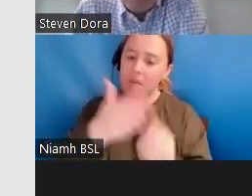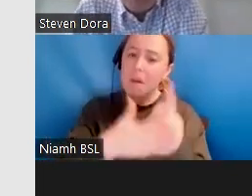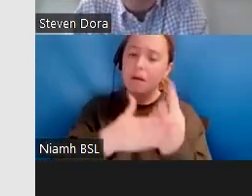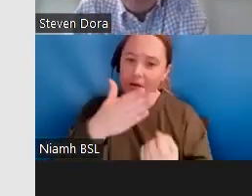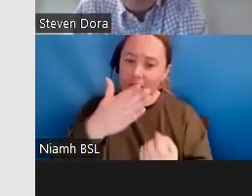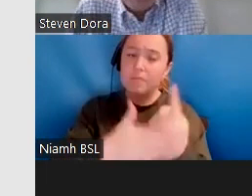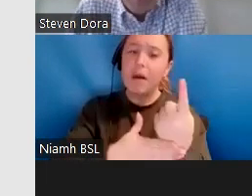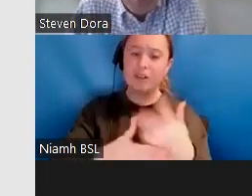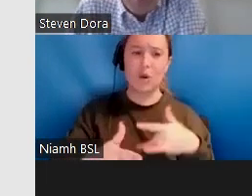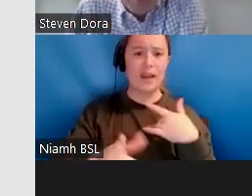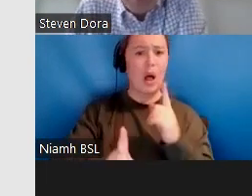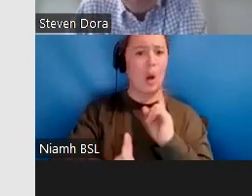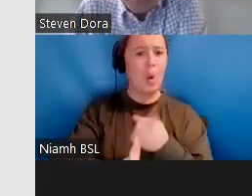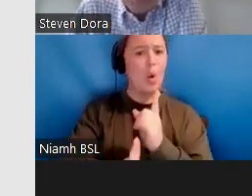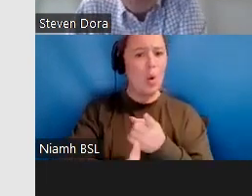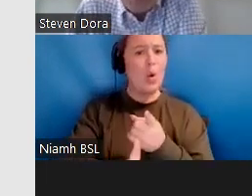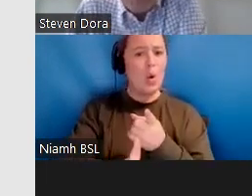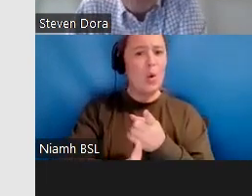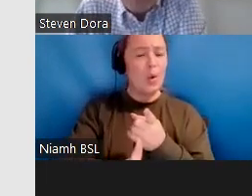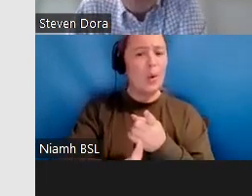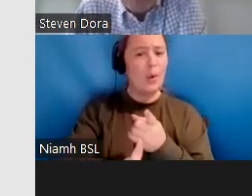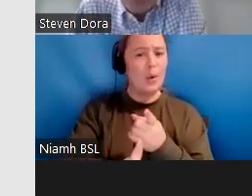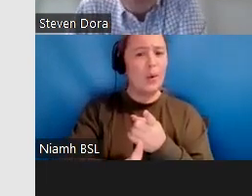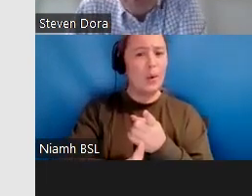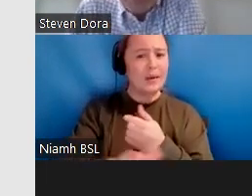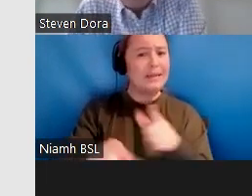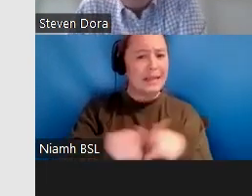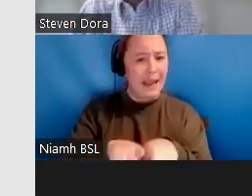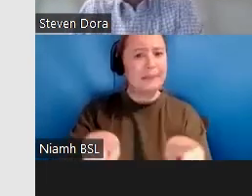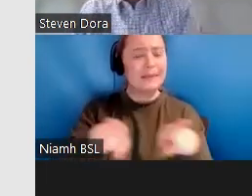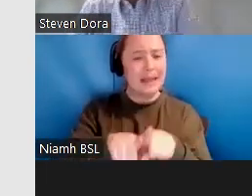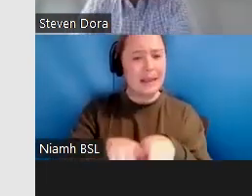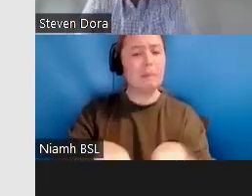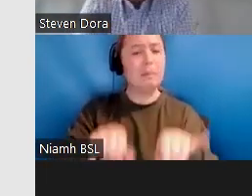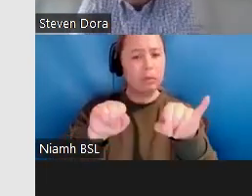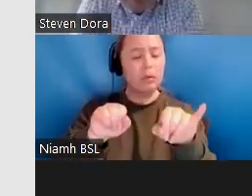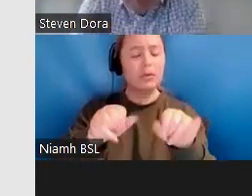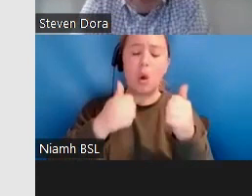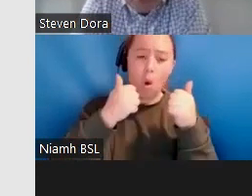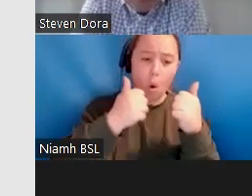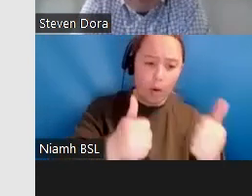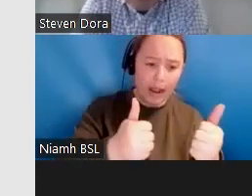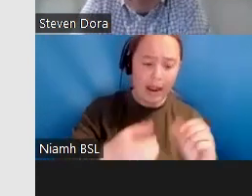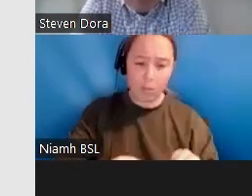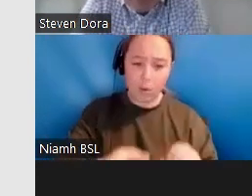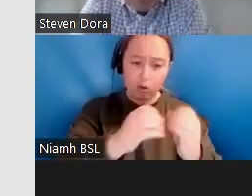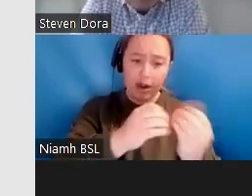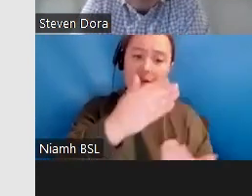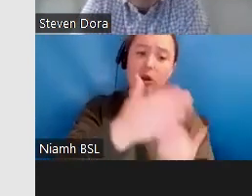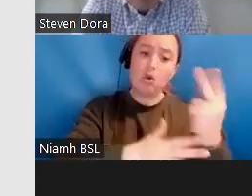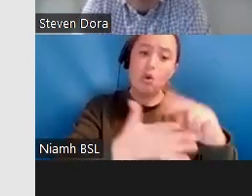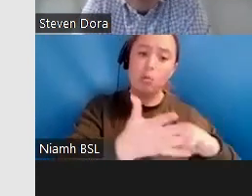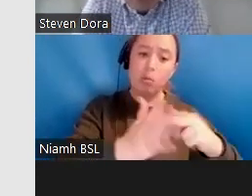a warning flag, and led us to consider whether a time-consuming exercise to develop a new delivery plan every year was the right thing to